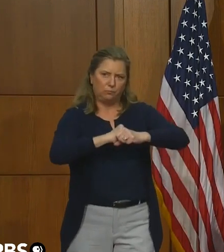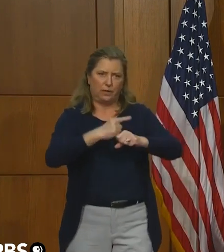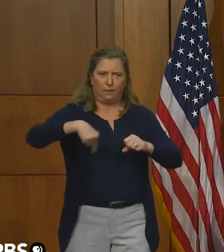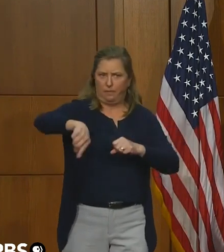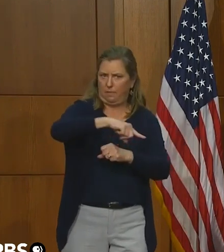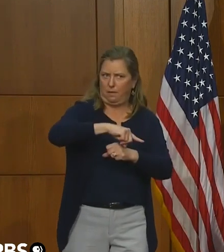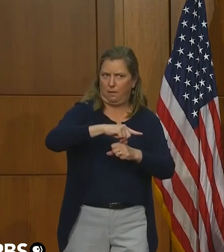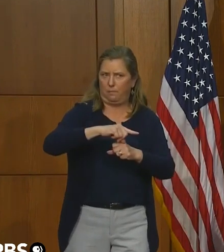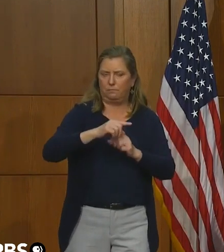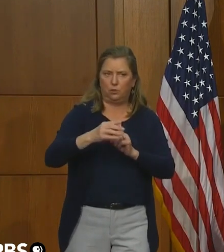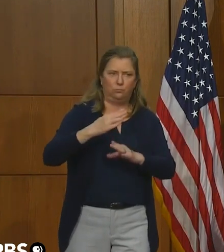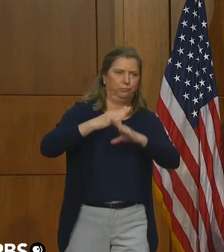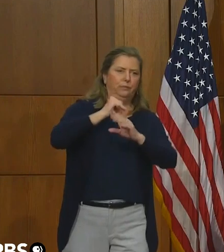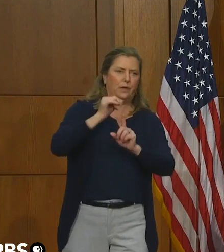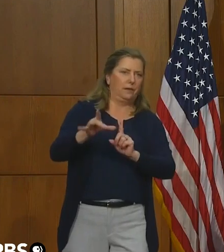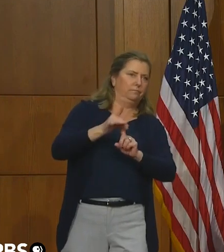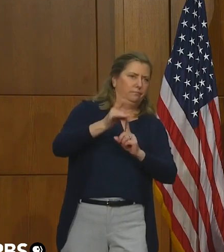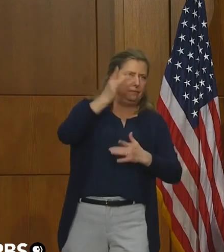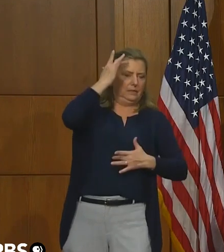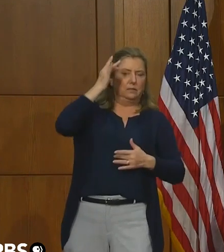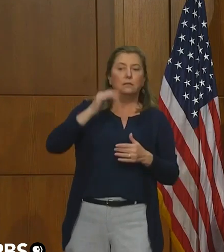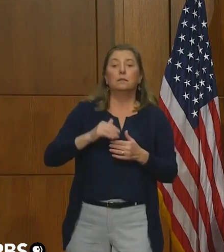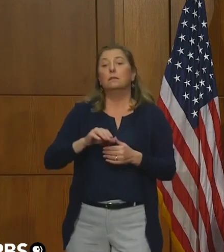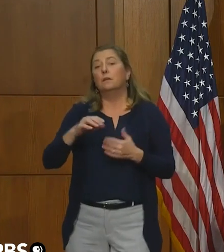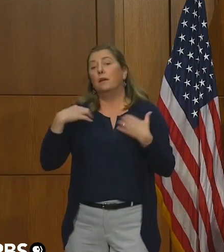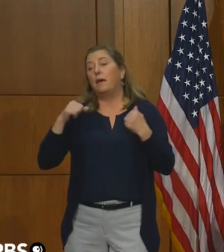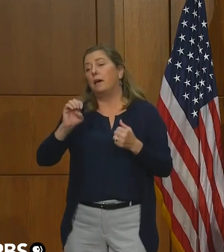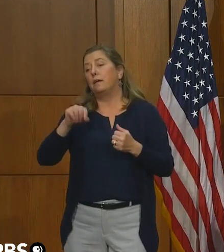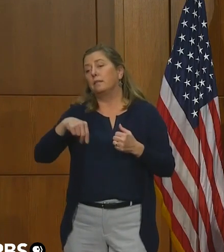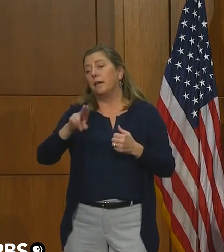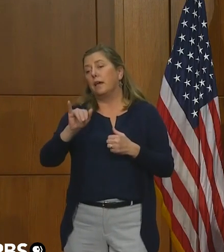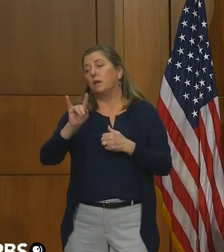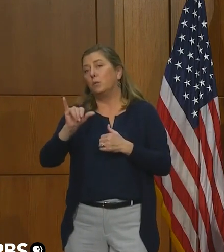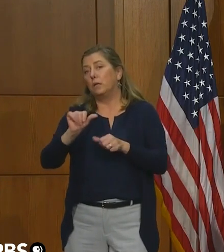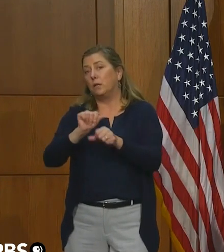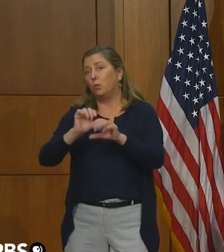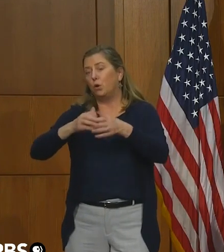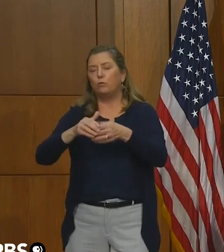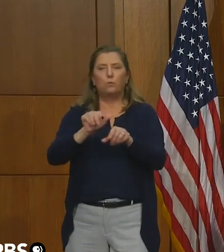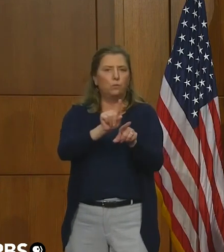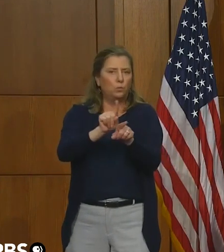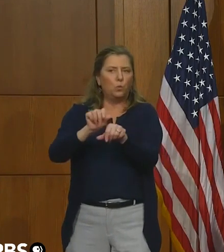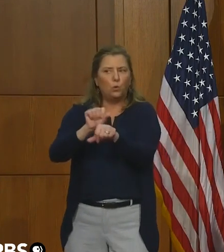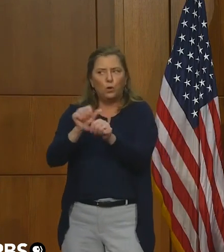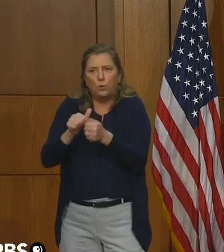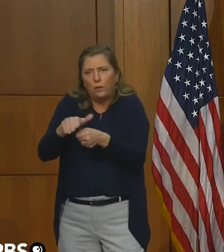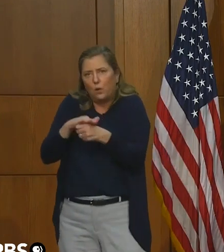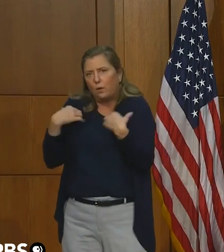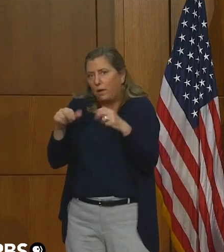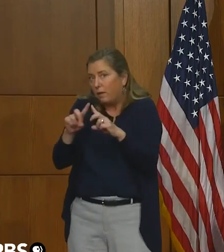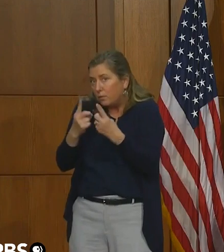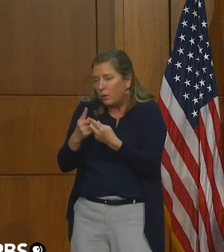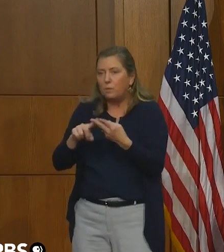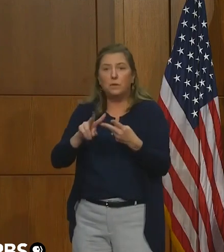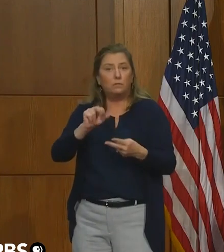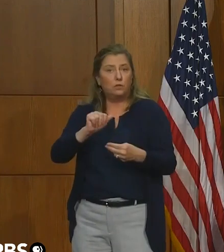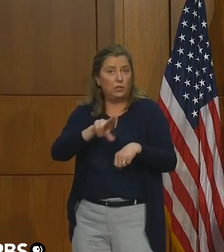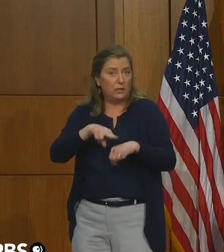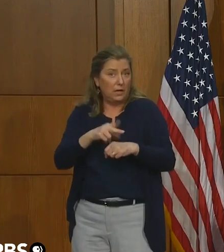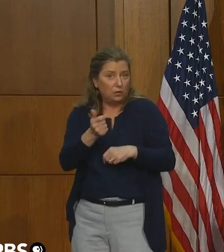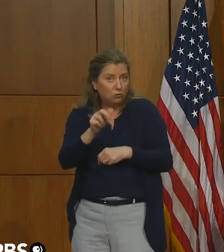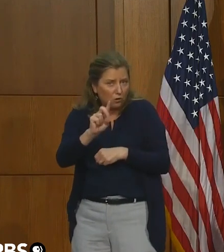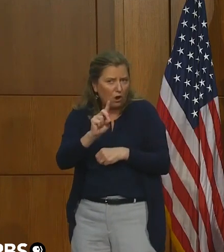from COVID-19. The Health Equity Work Group has worked along with local health departments, the Virginia National Guard, and